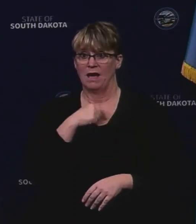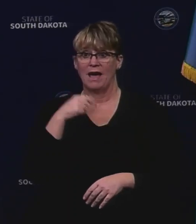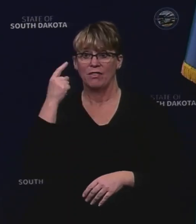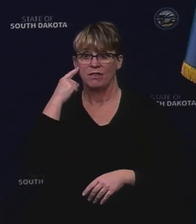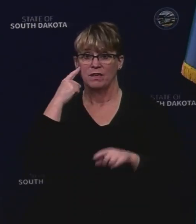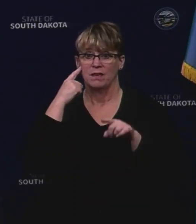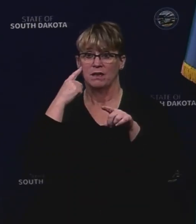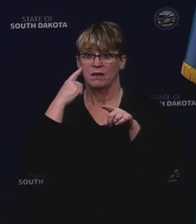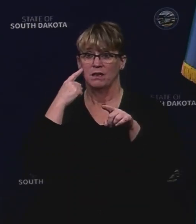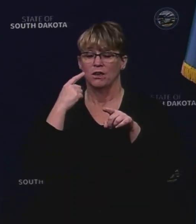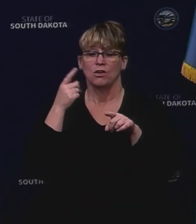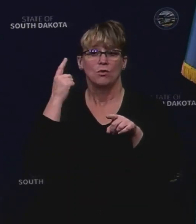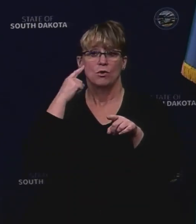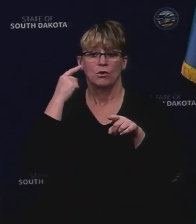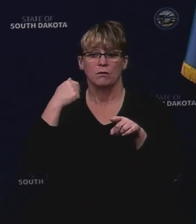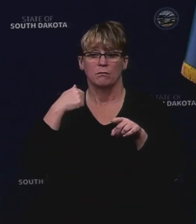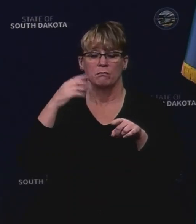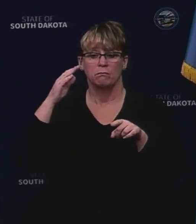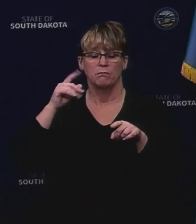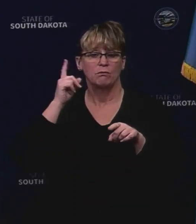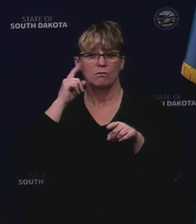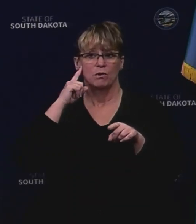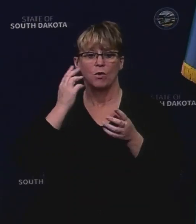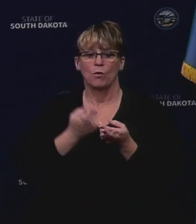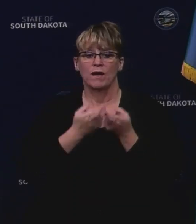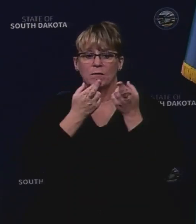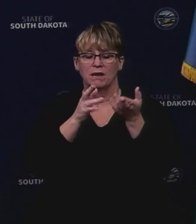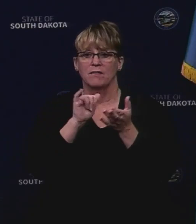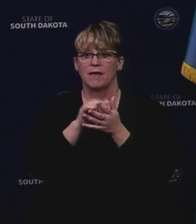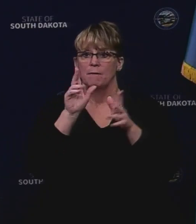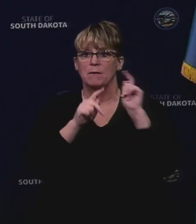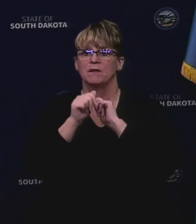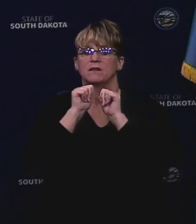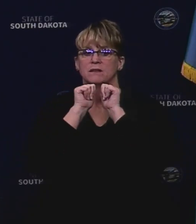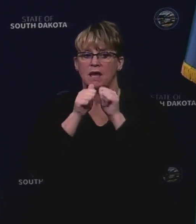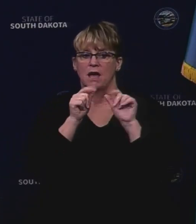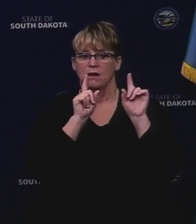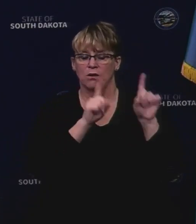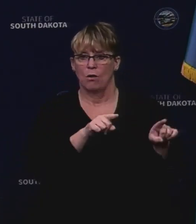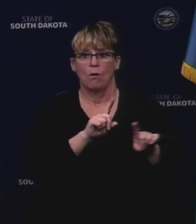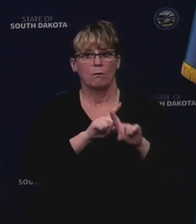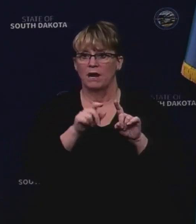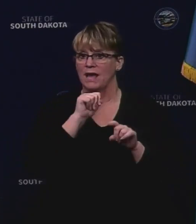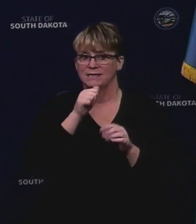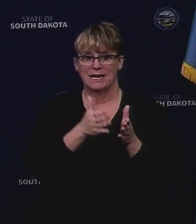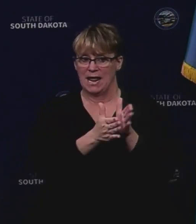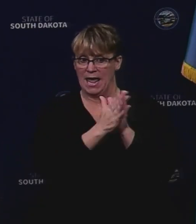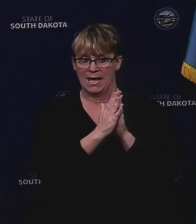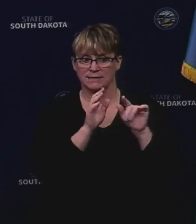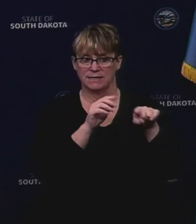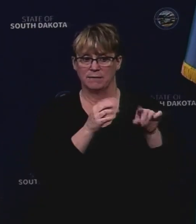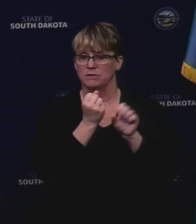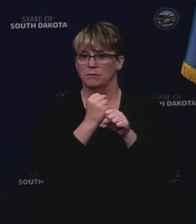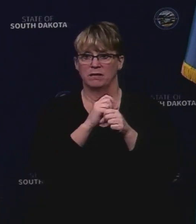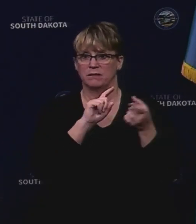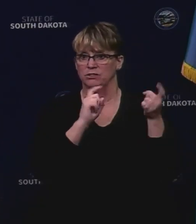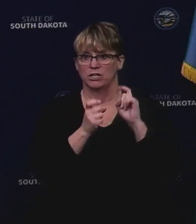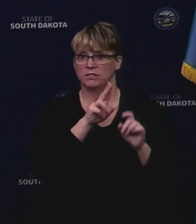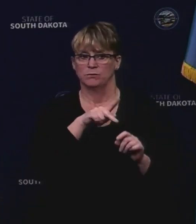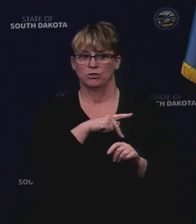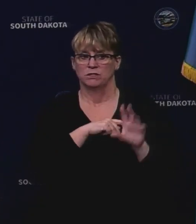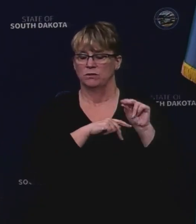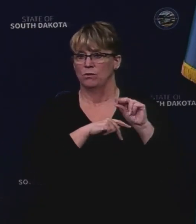probably heard me on my press conferences, though, recommending that people not go. But I did not ask them to make this change